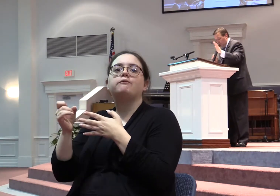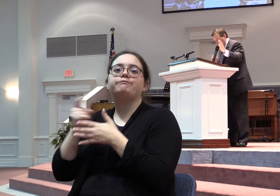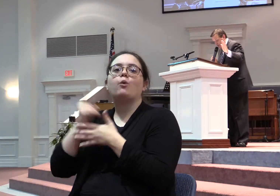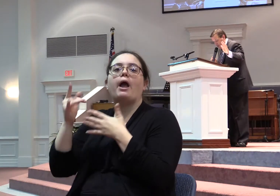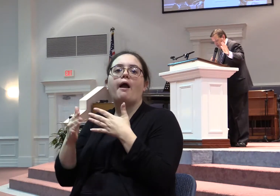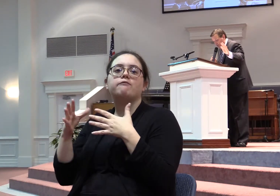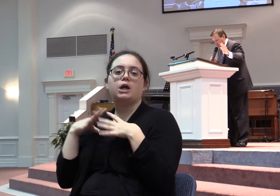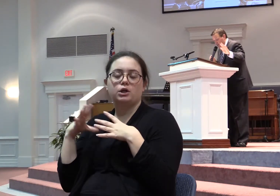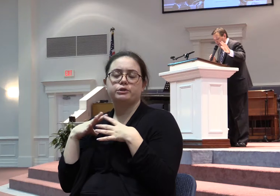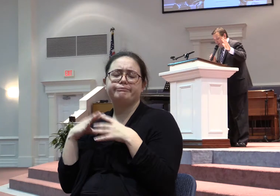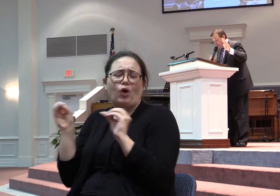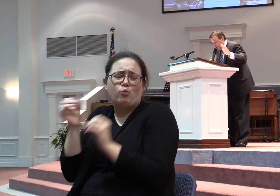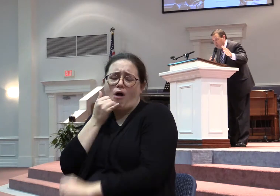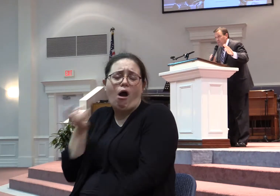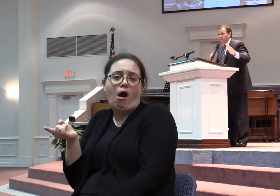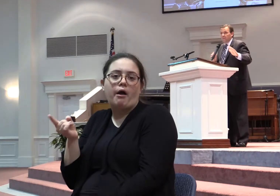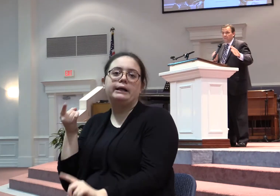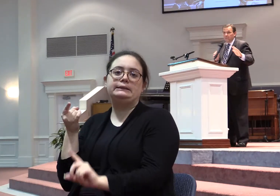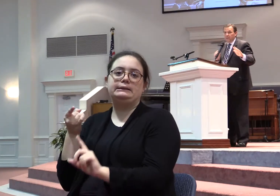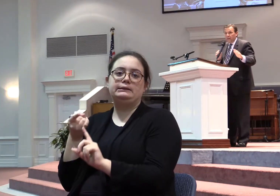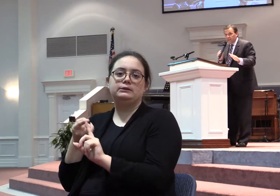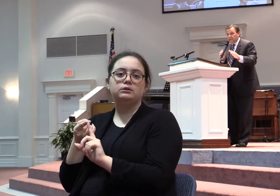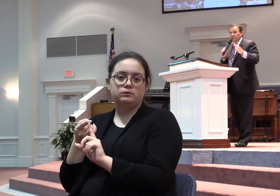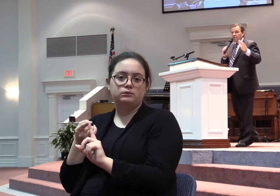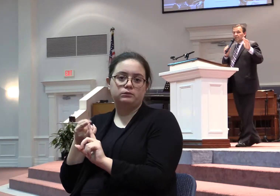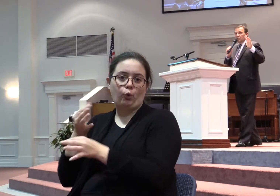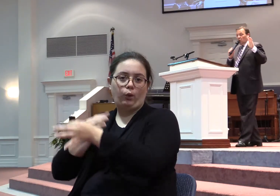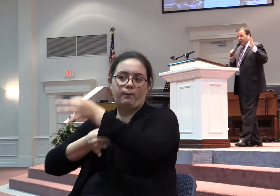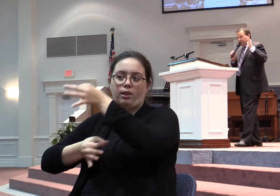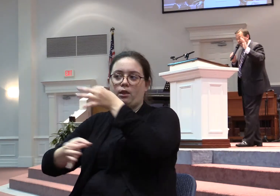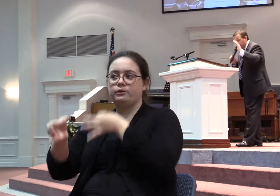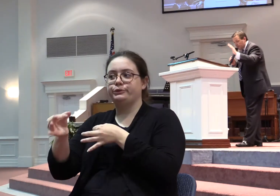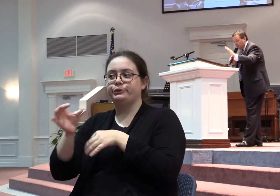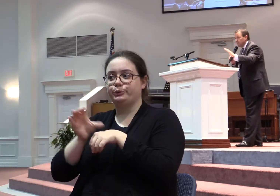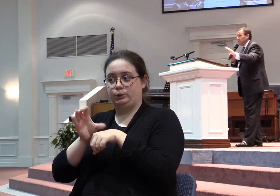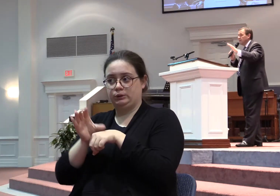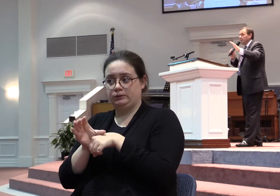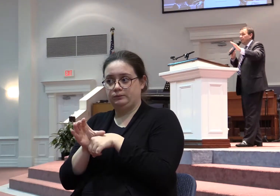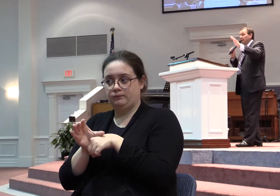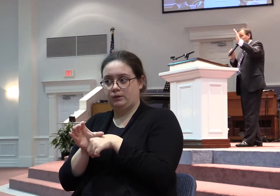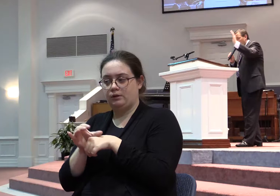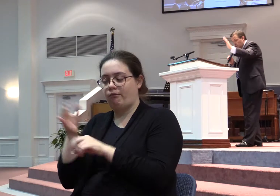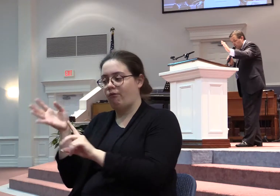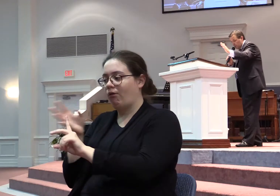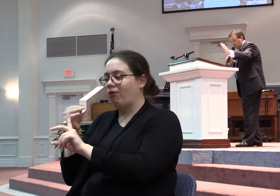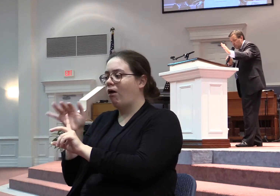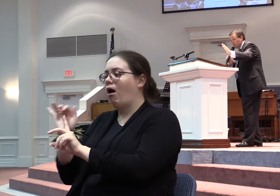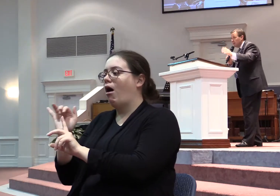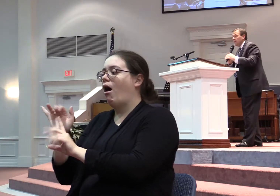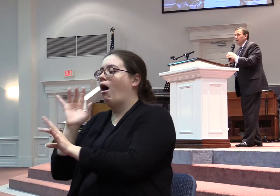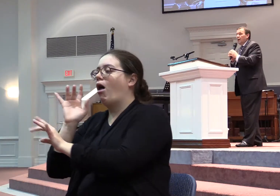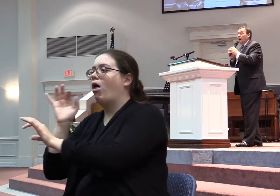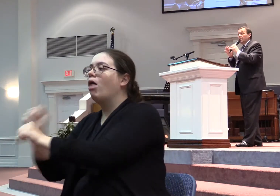nothing wrong with that stuff. Until it starts looking more enticing right. than church.